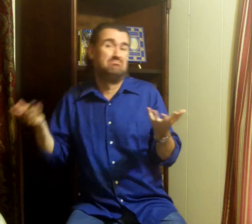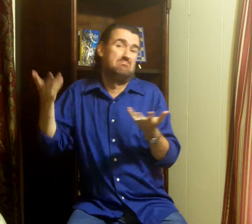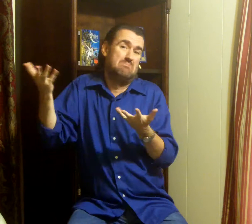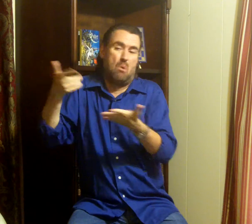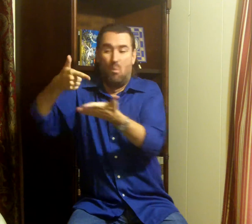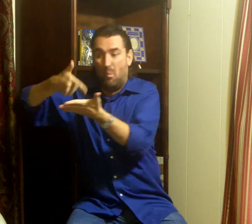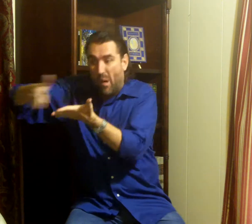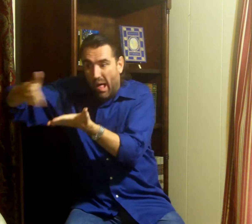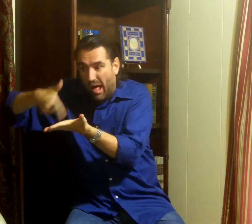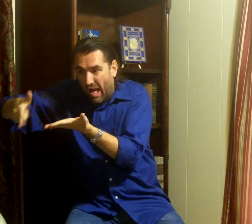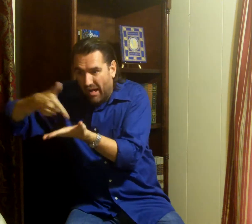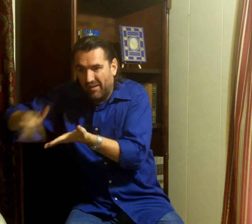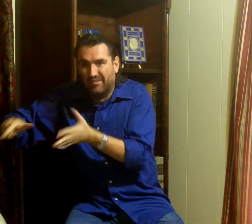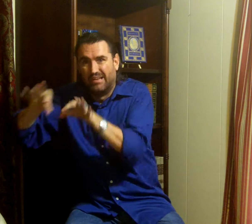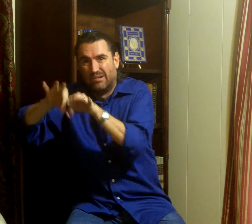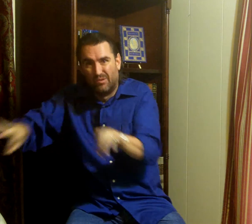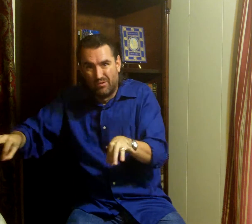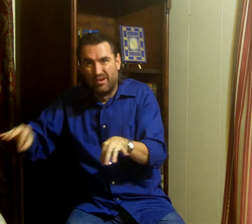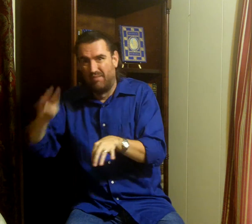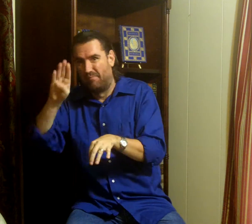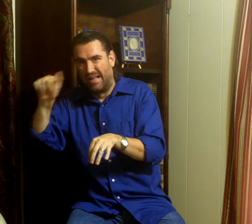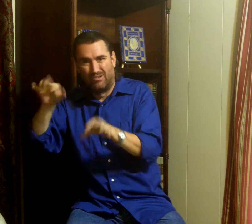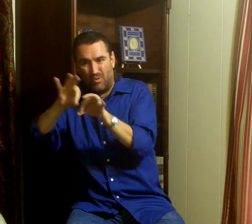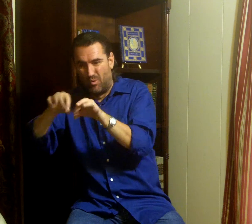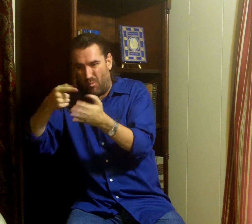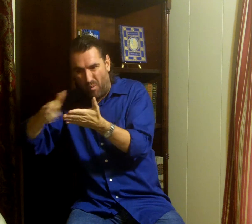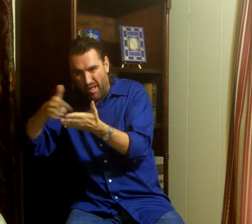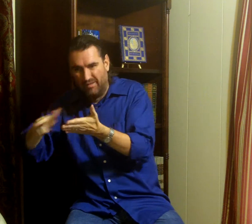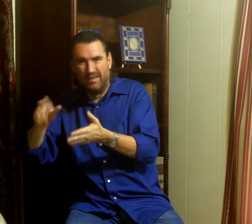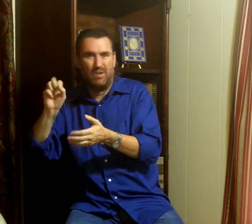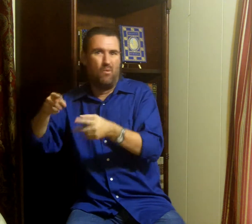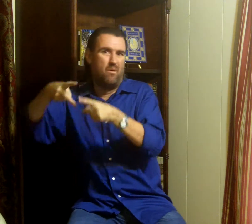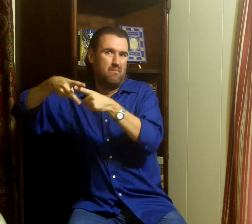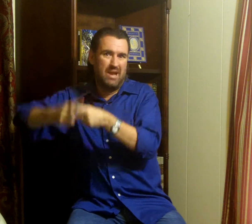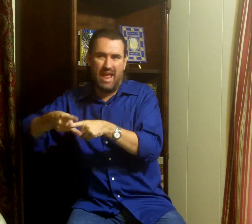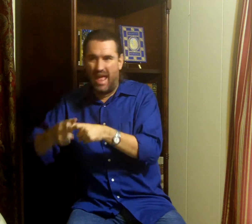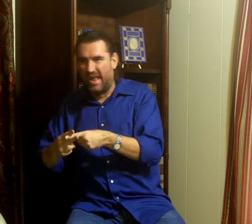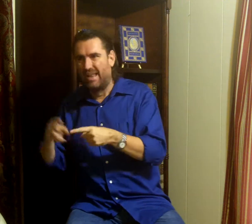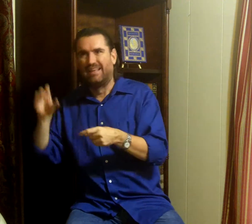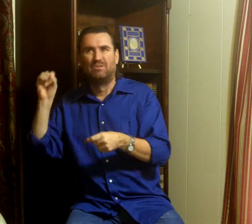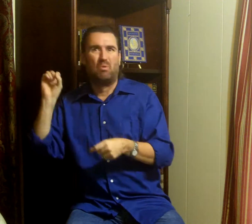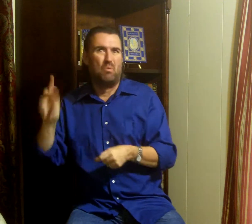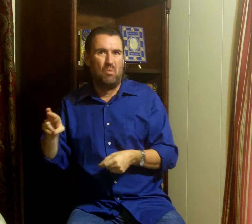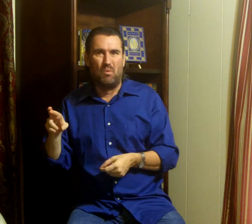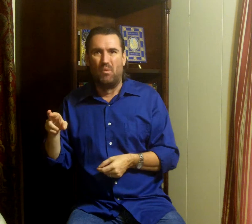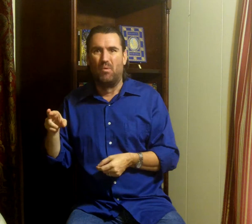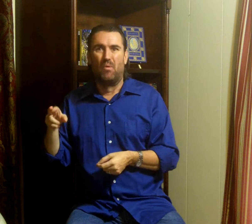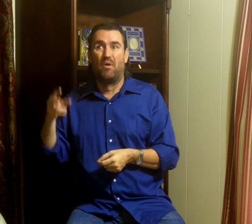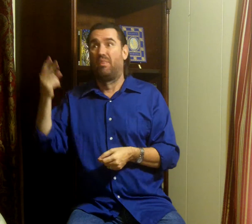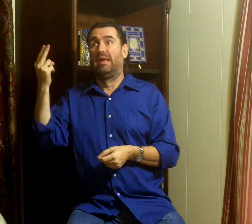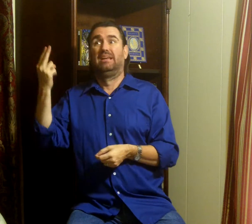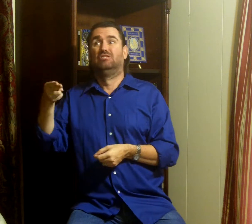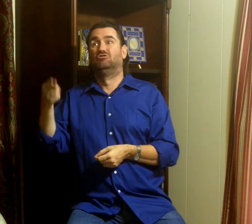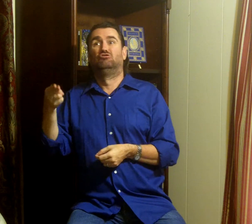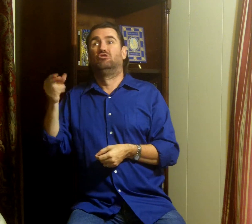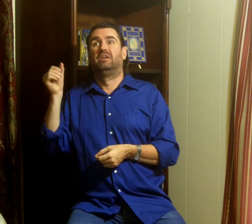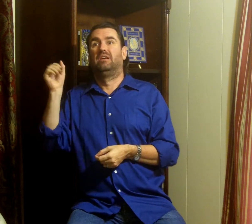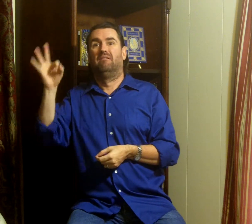degree if you can get a bachelor's degree in welding or auto mechanics, or the history of